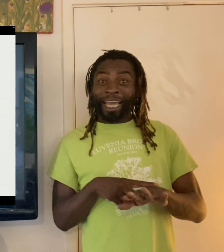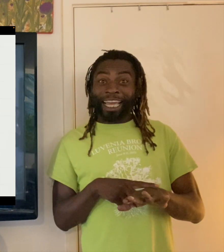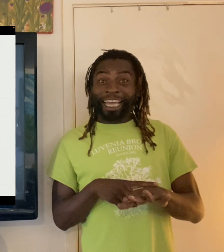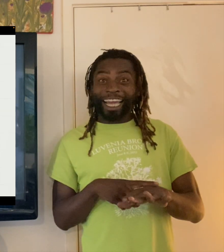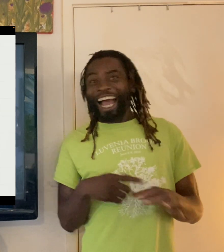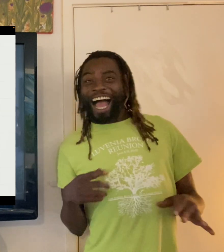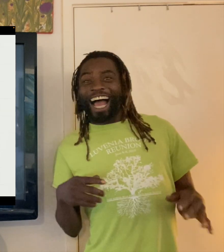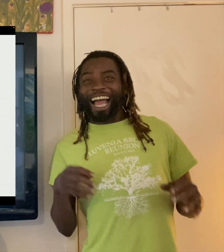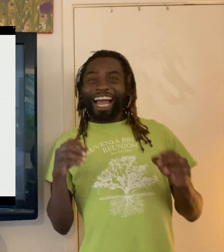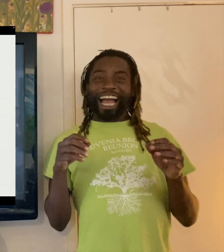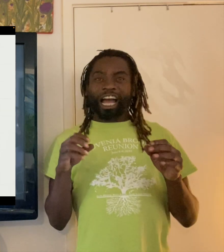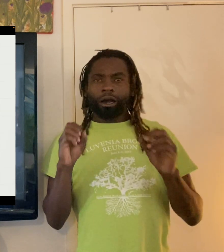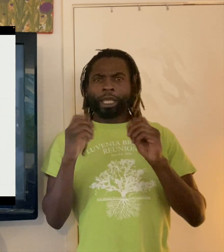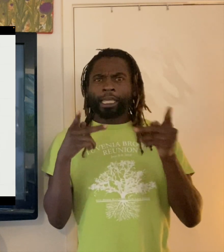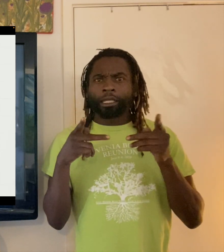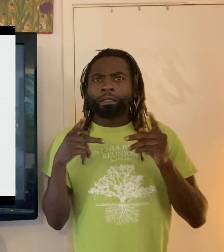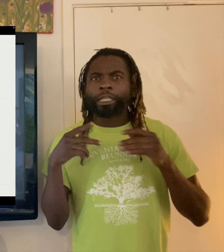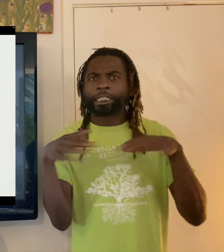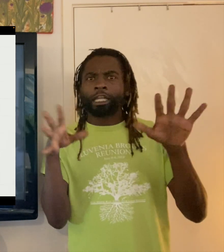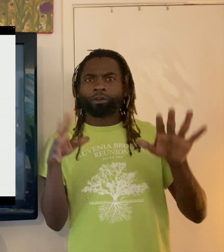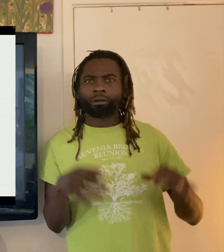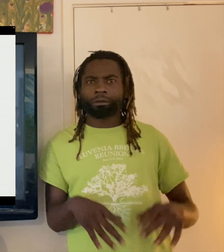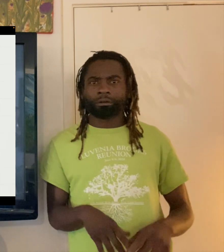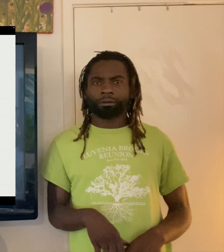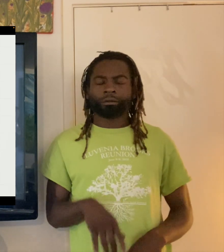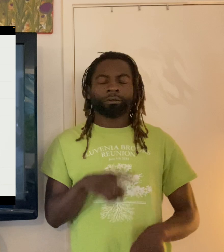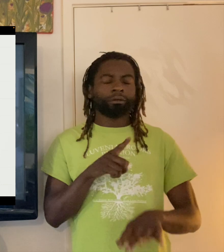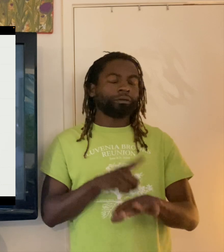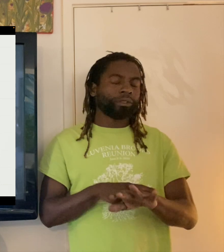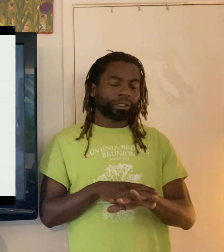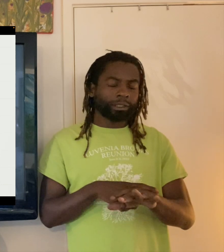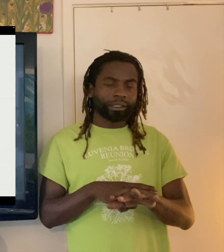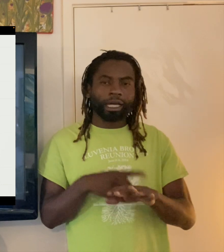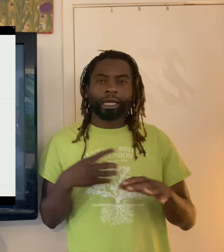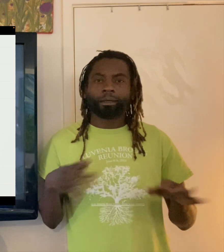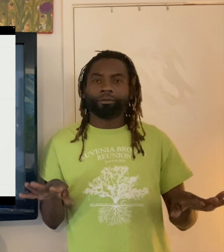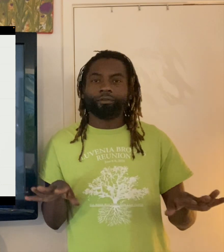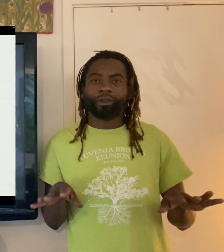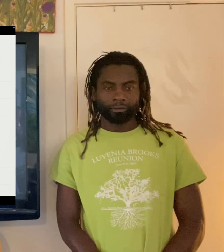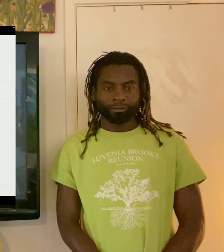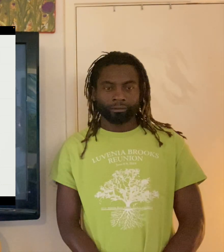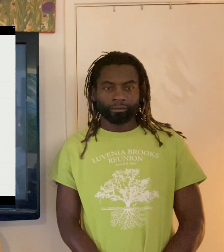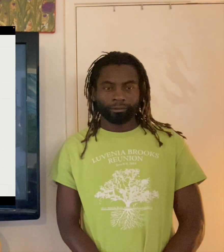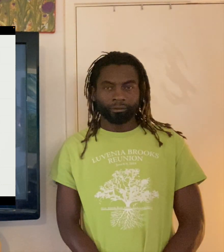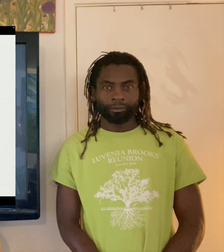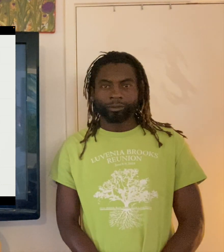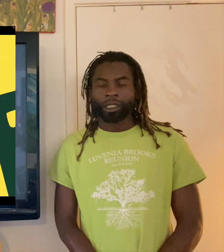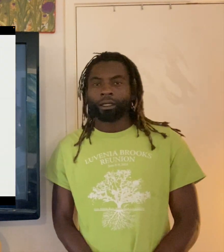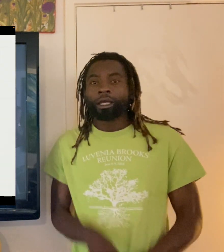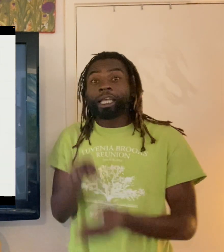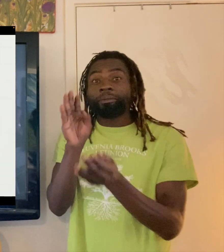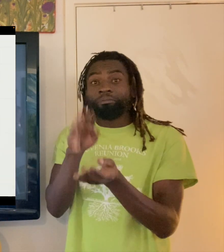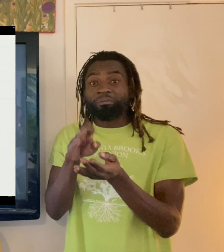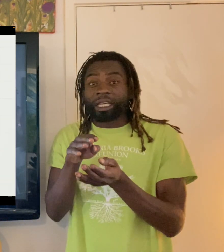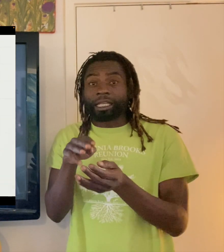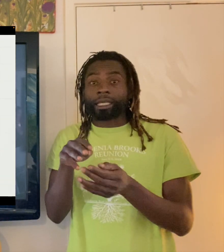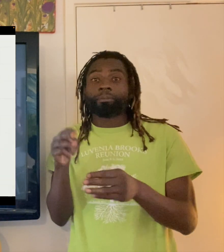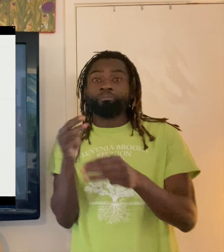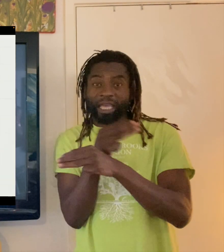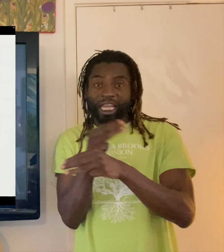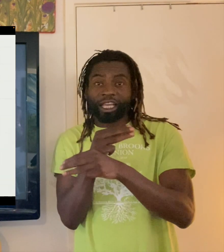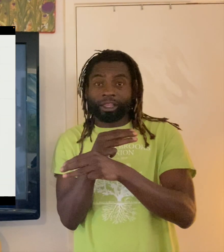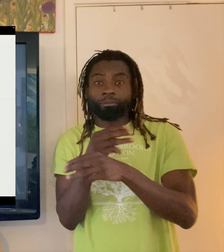playtime. Okay, that's enough. That is all the time we have today for adding and subtracting.